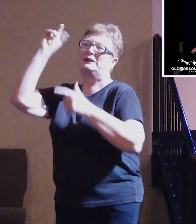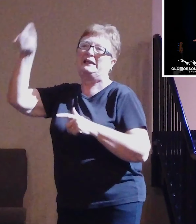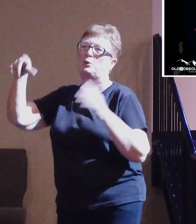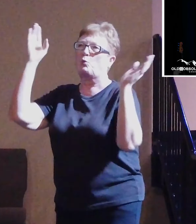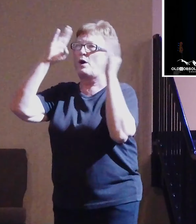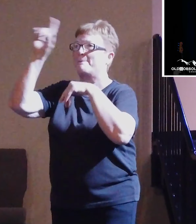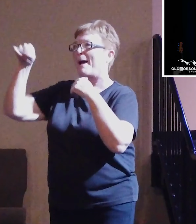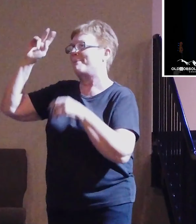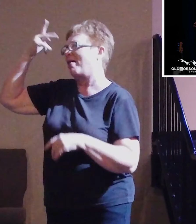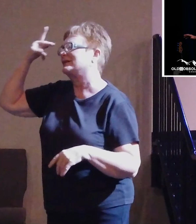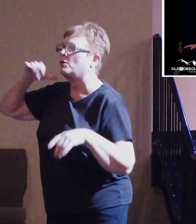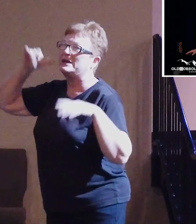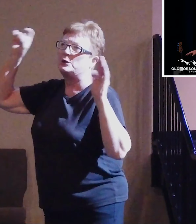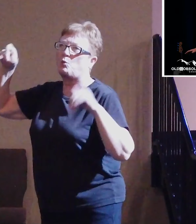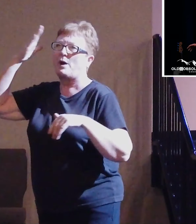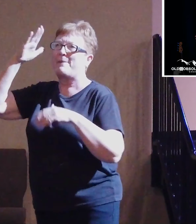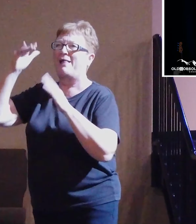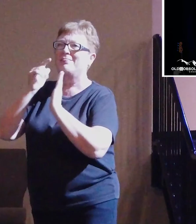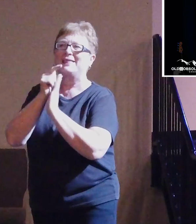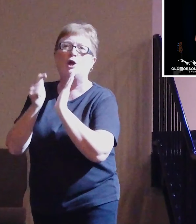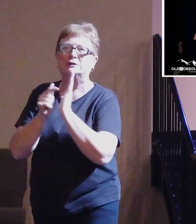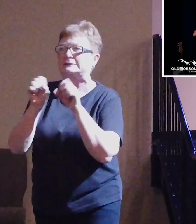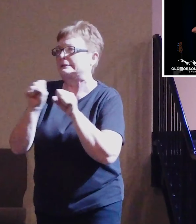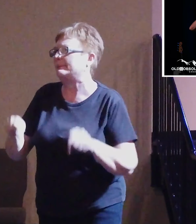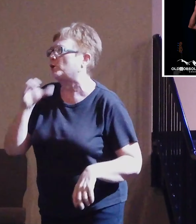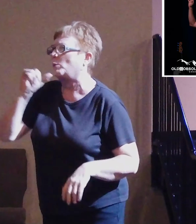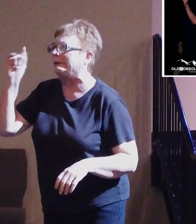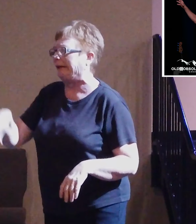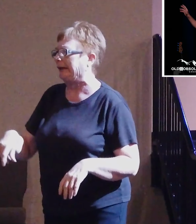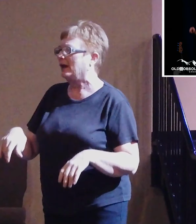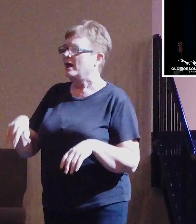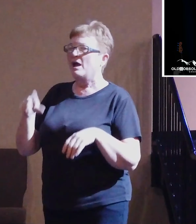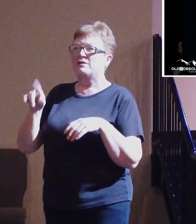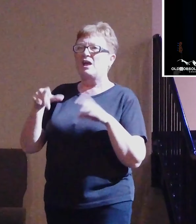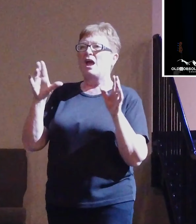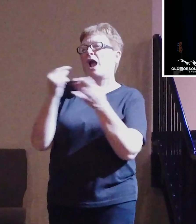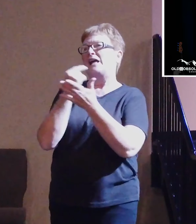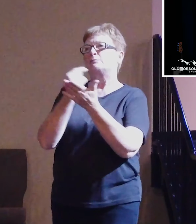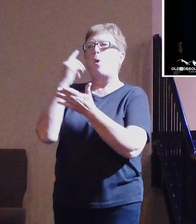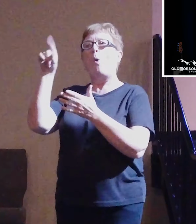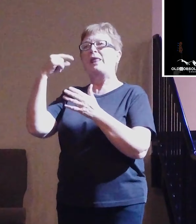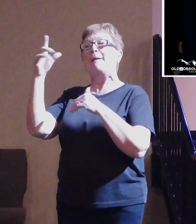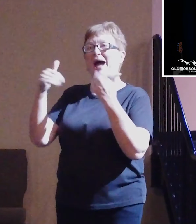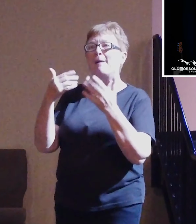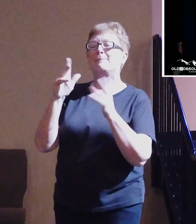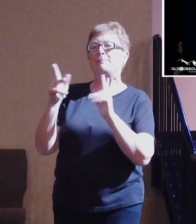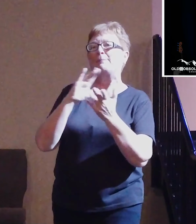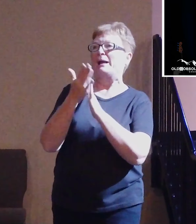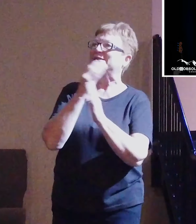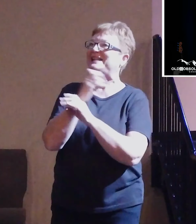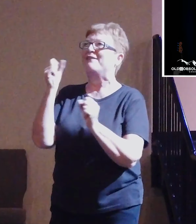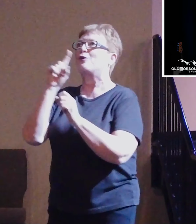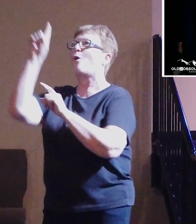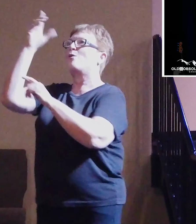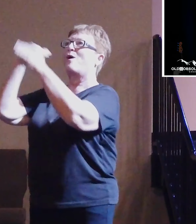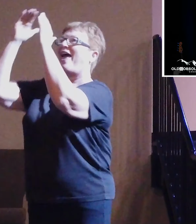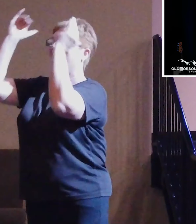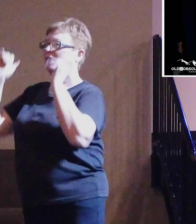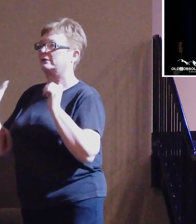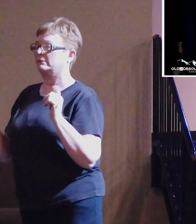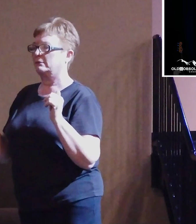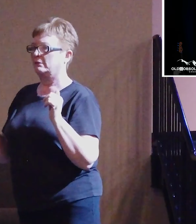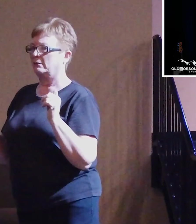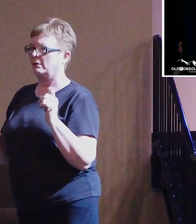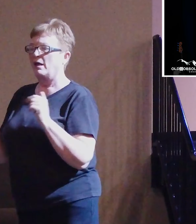politics. That has nothing to do with the church. The gospel is just about getting people saved and getting them to heaven. Then you're going to have trouble explaining